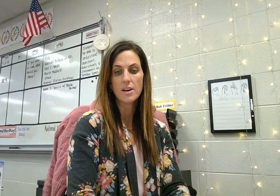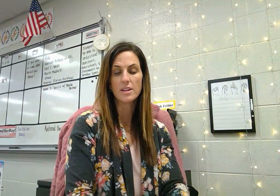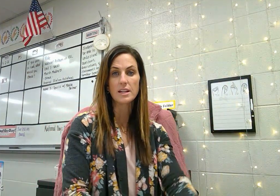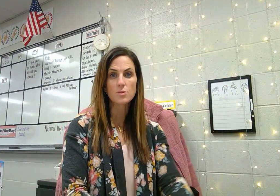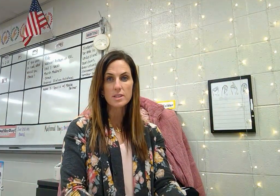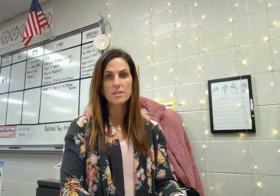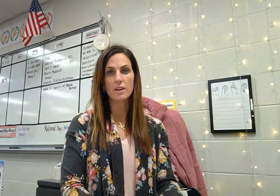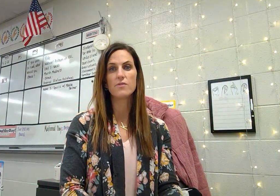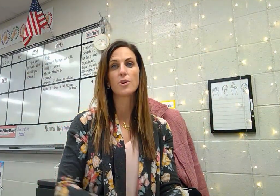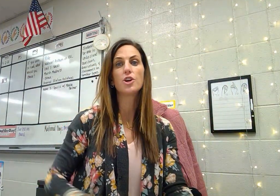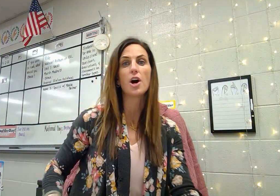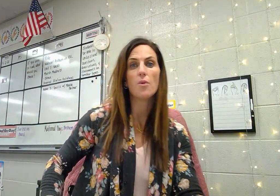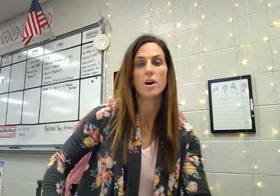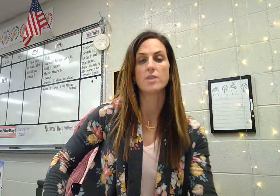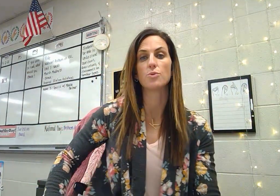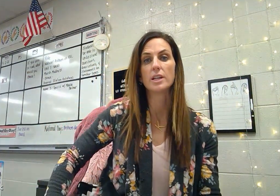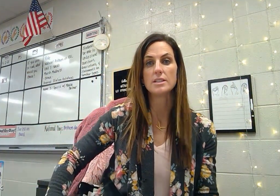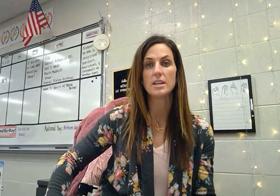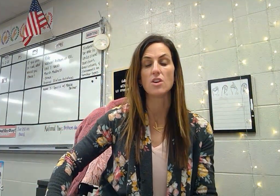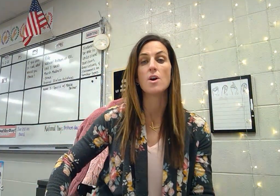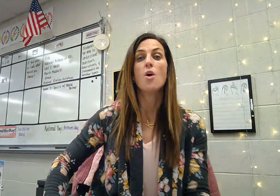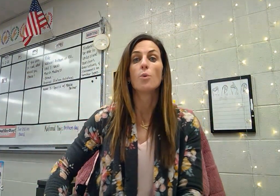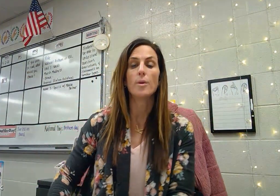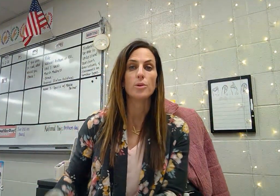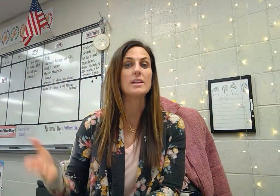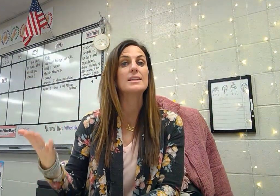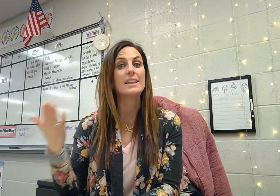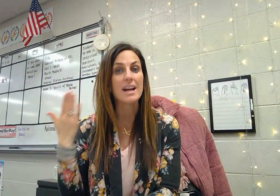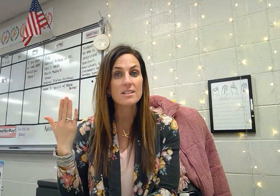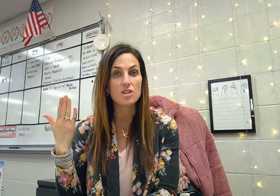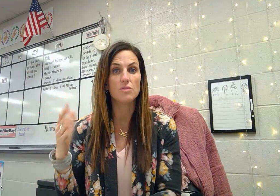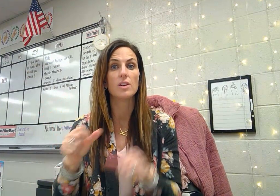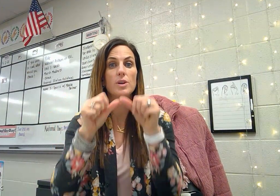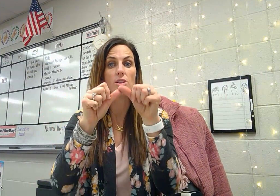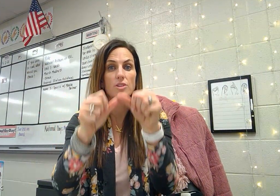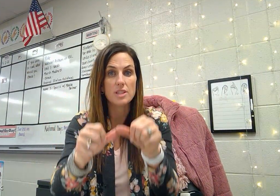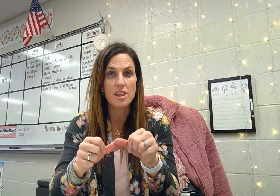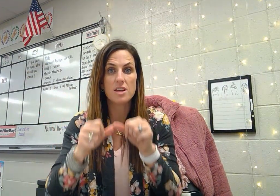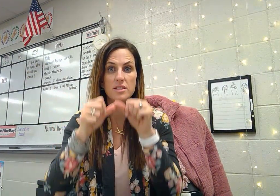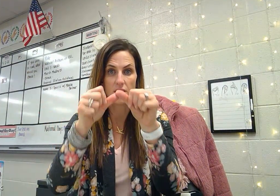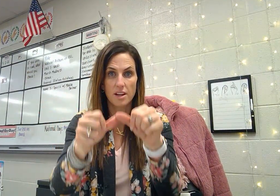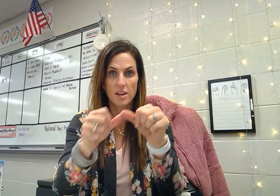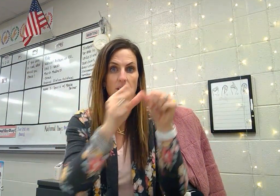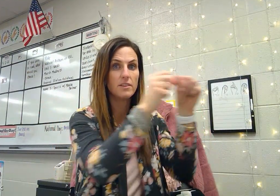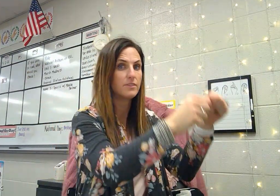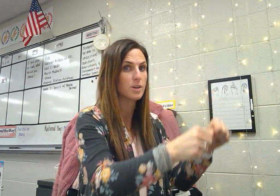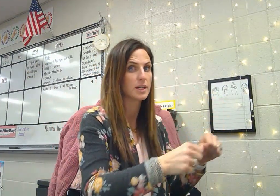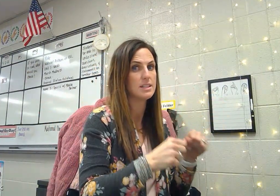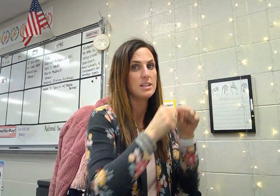The next one is the sign for go on or continue. Remember, in the last unit, we learned this sign for